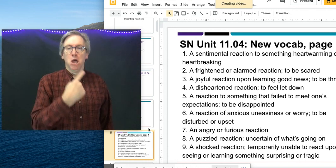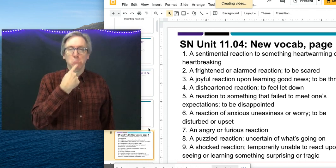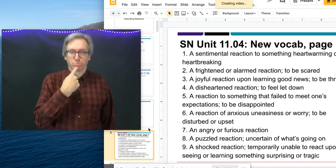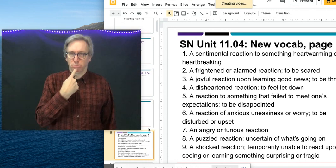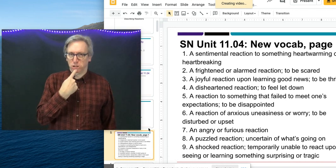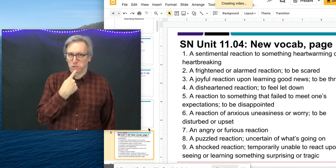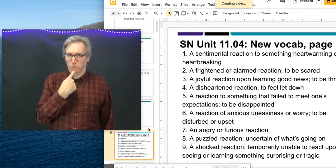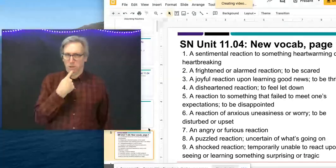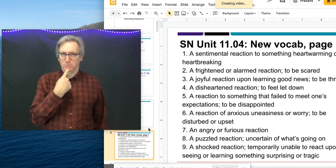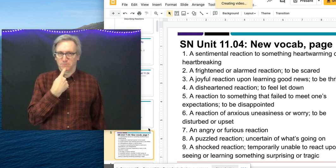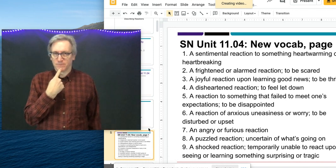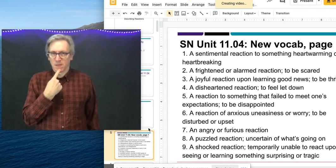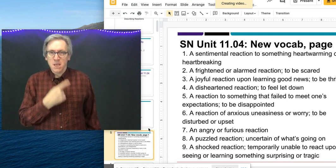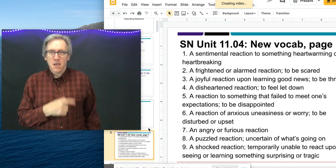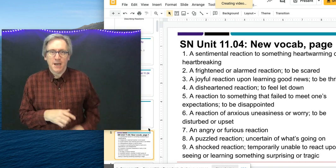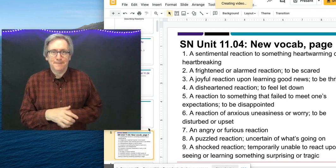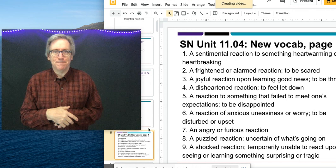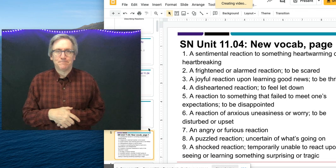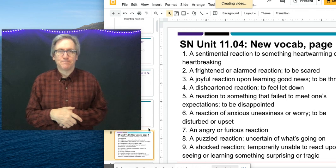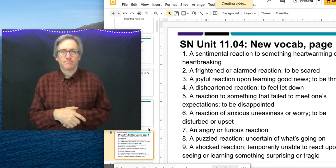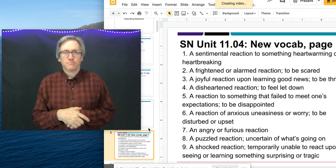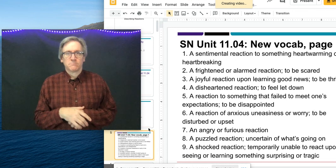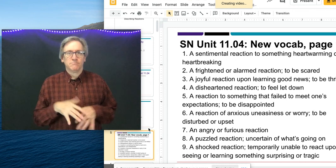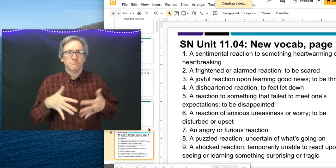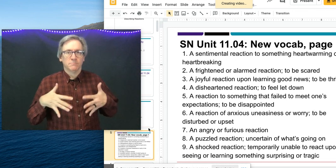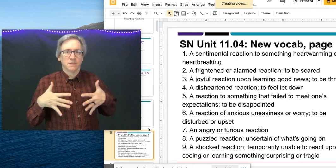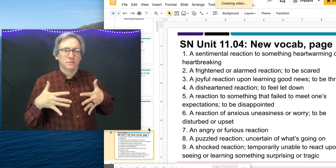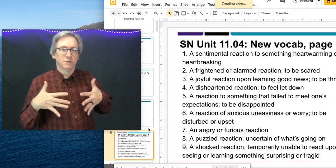be. Disappointed.